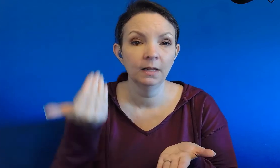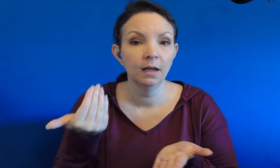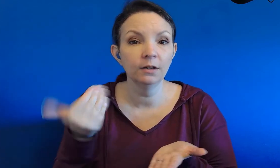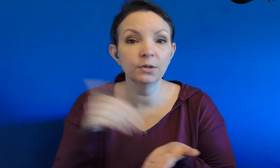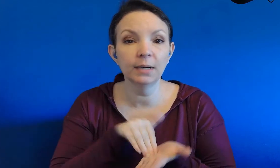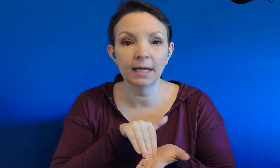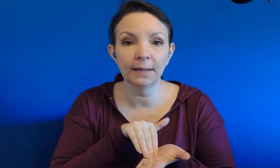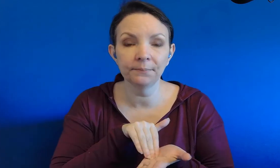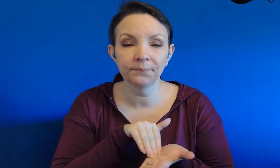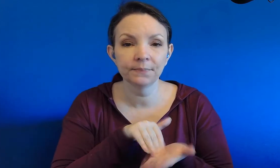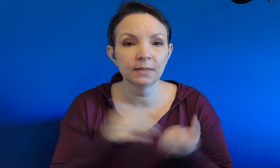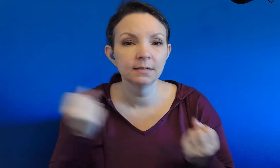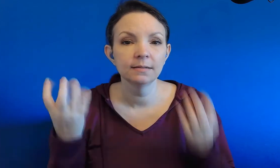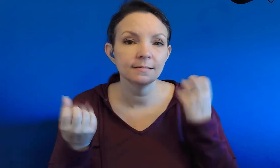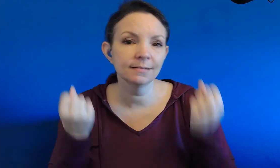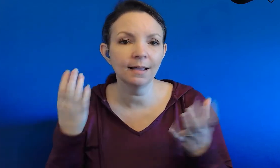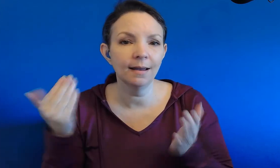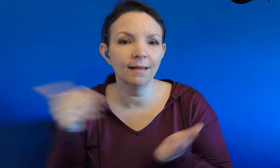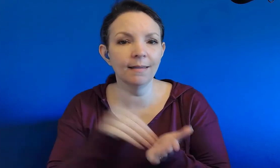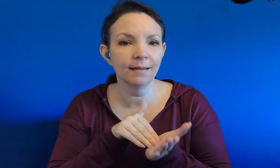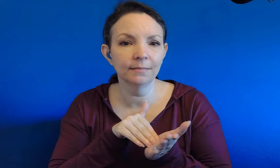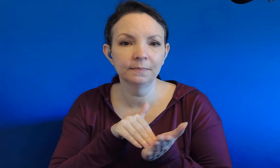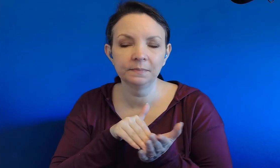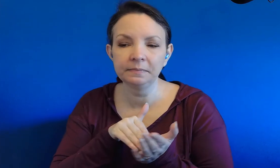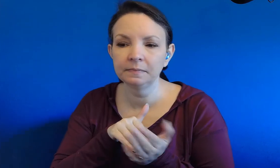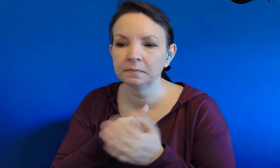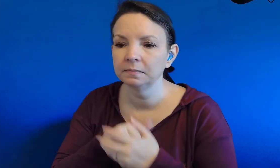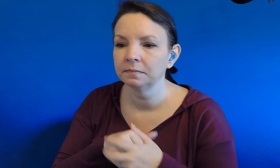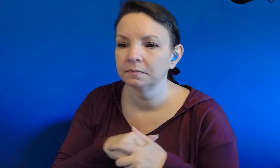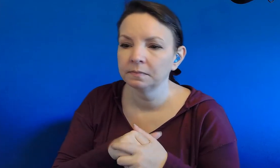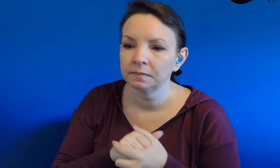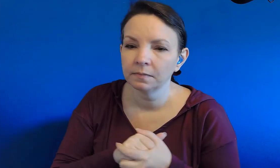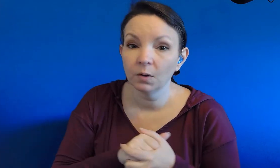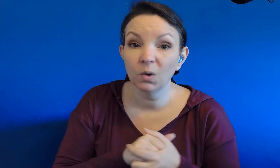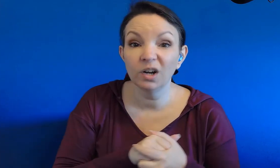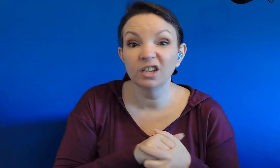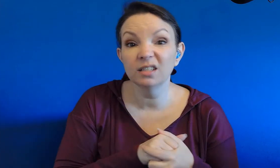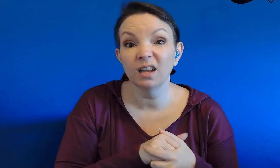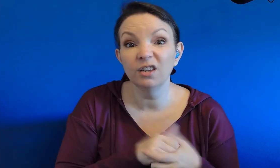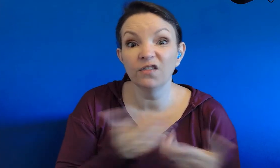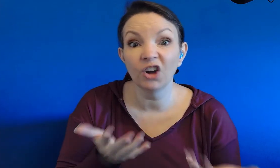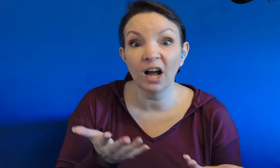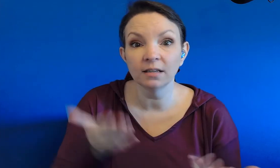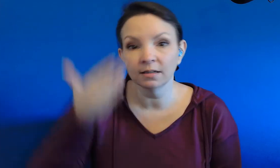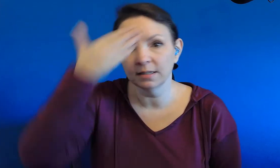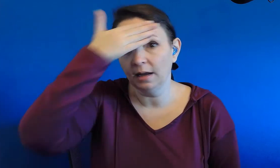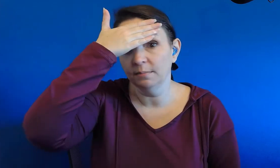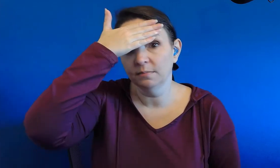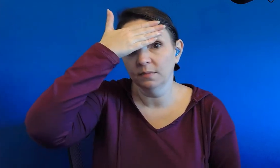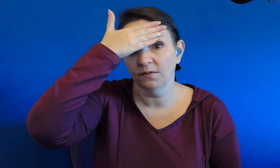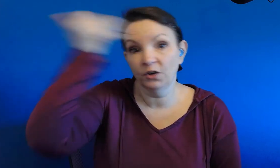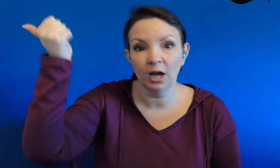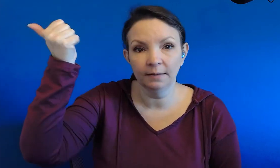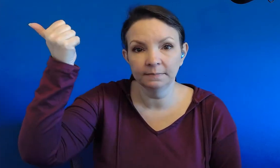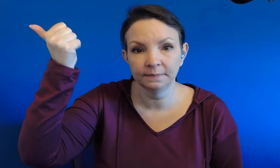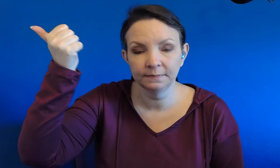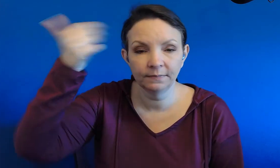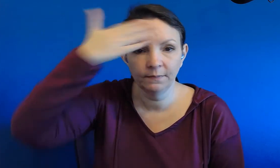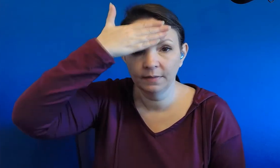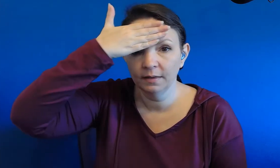doing it again. Sign again. Or you can say you forgot a sign. Forgot.